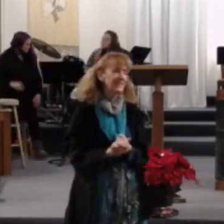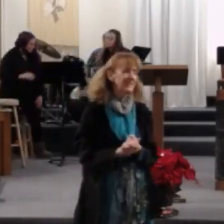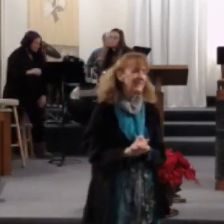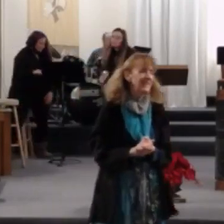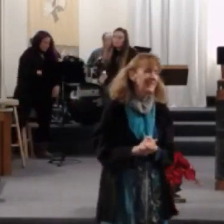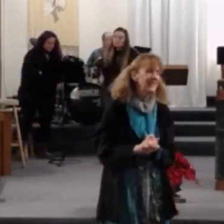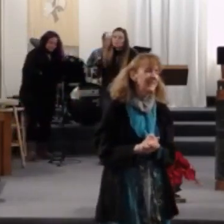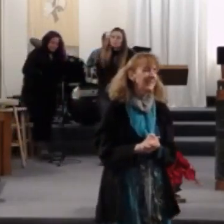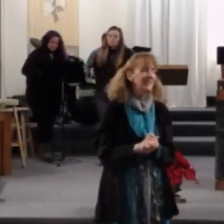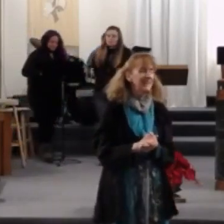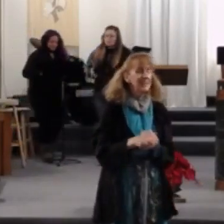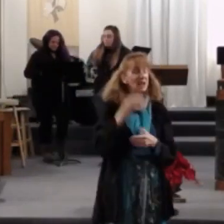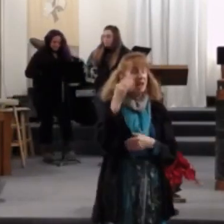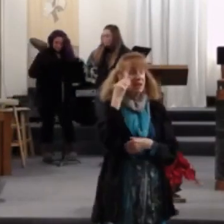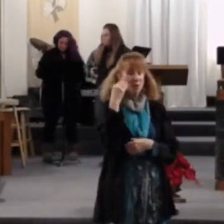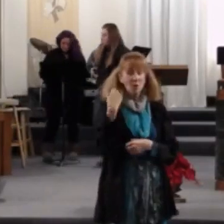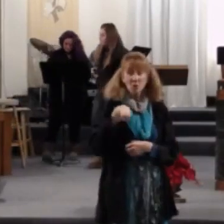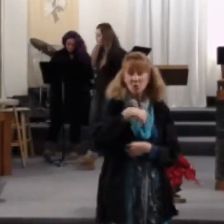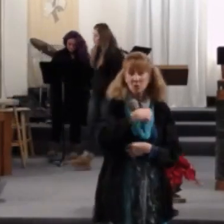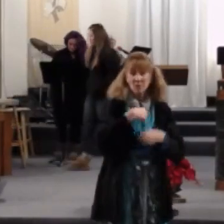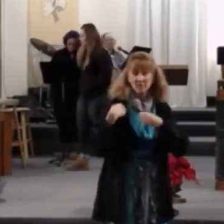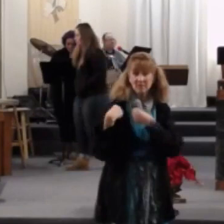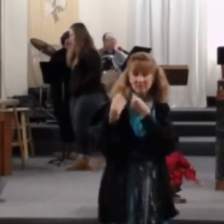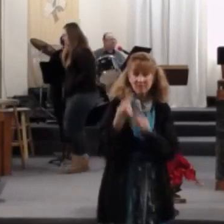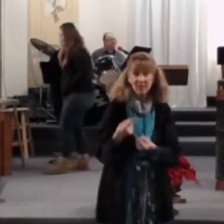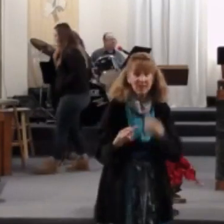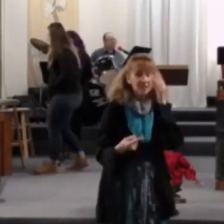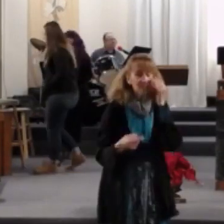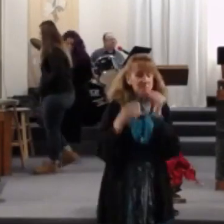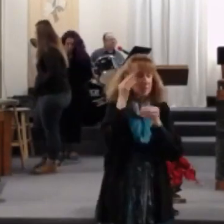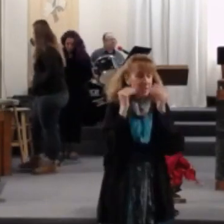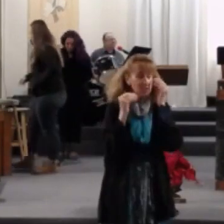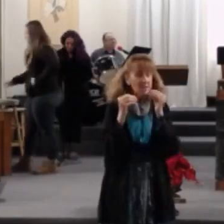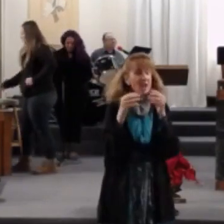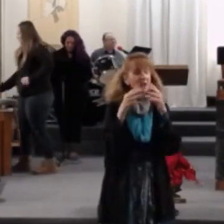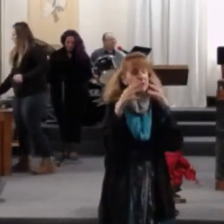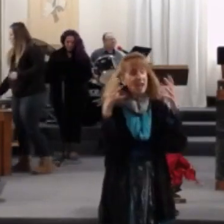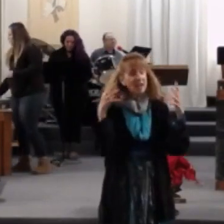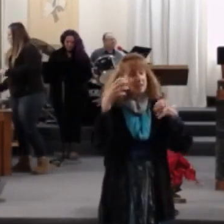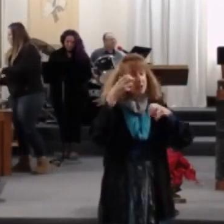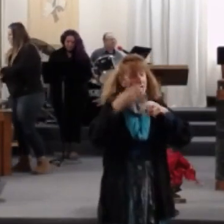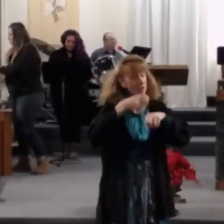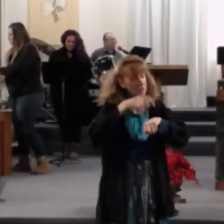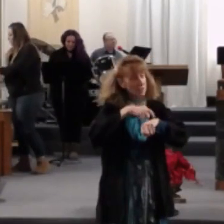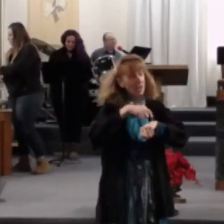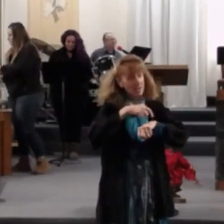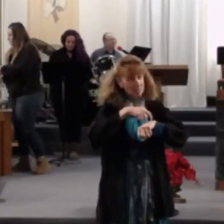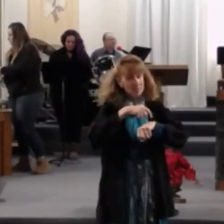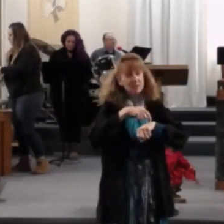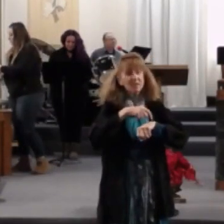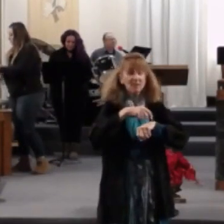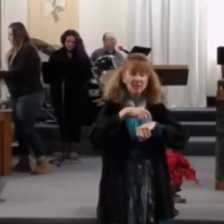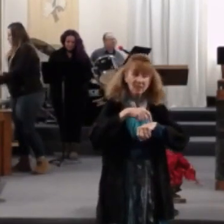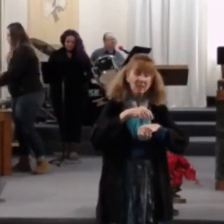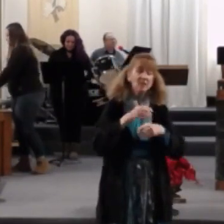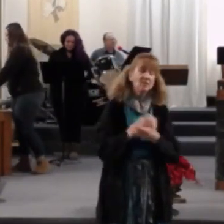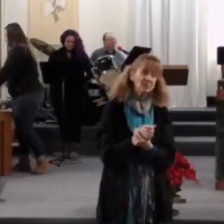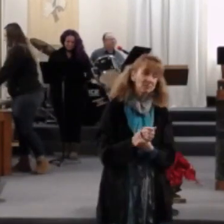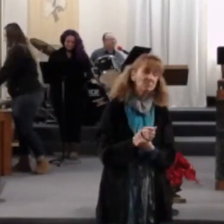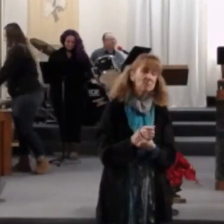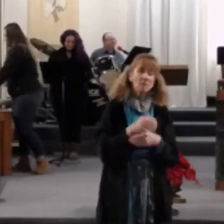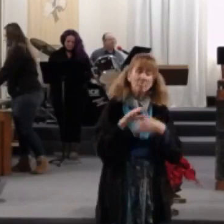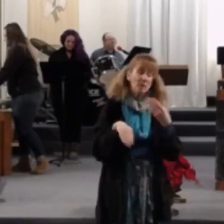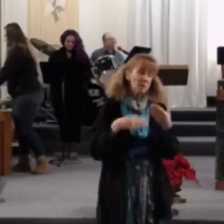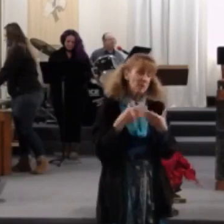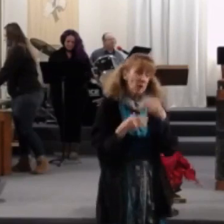Amen. I know we've had a lot of hard times over this past year. Everybody has had a hard